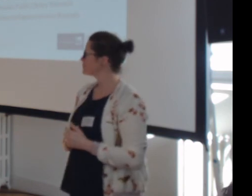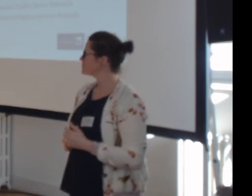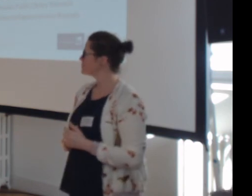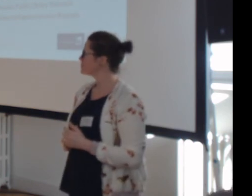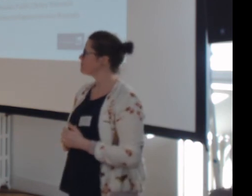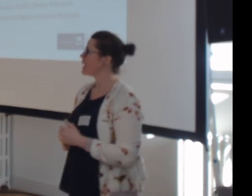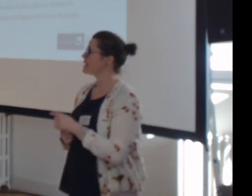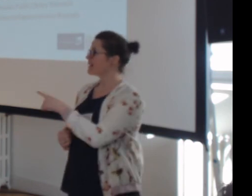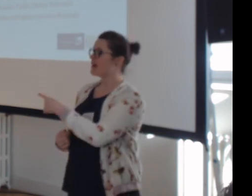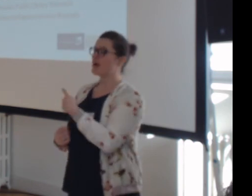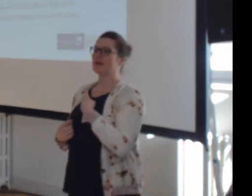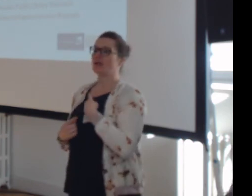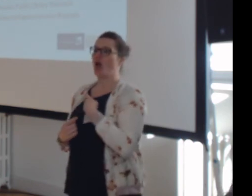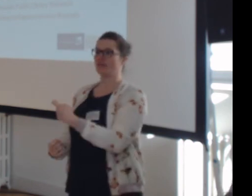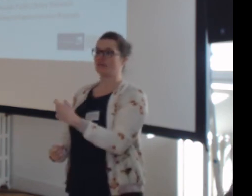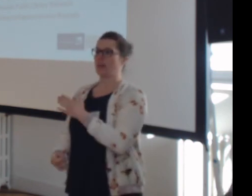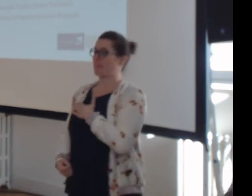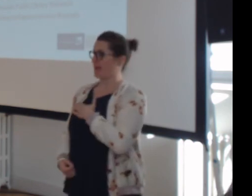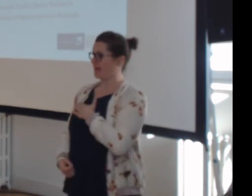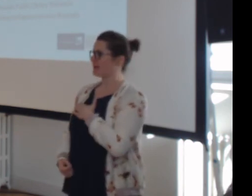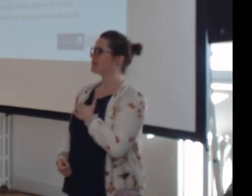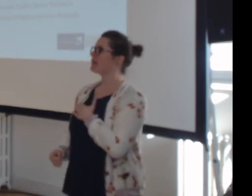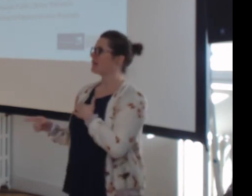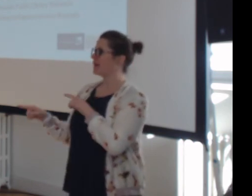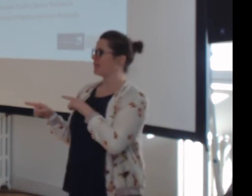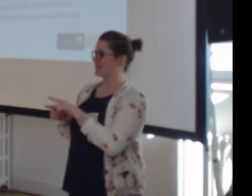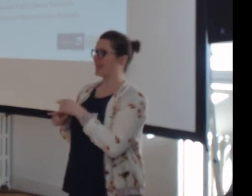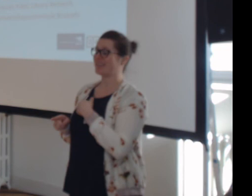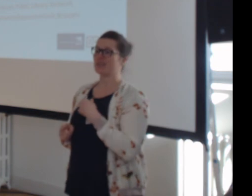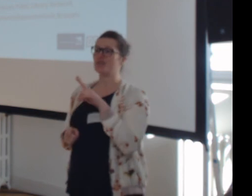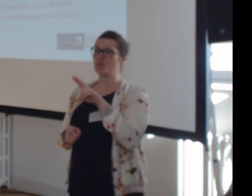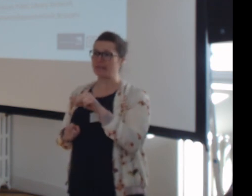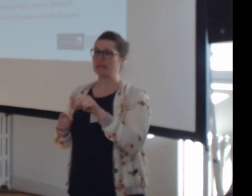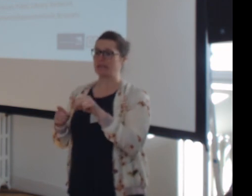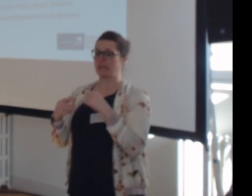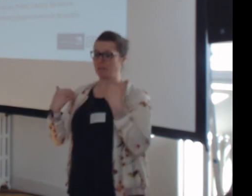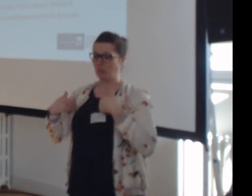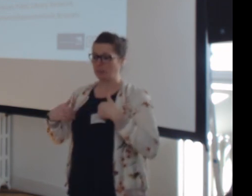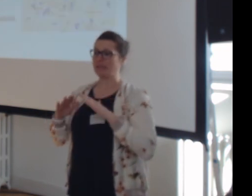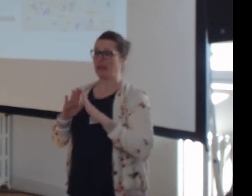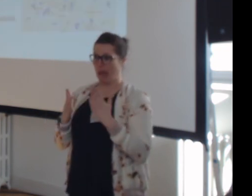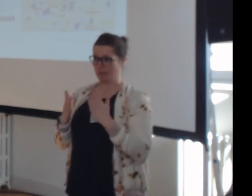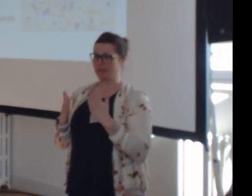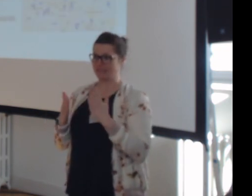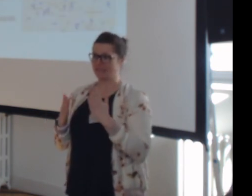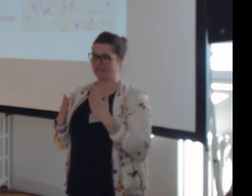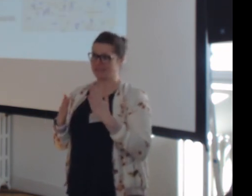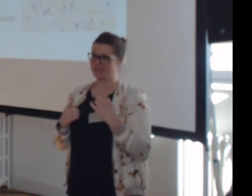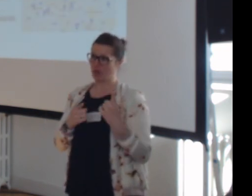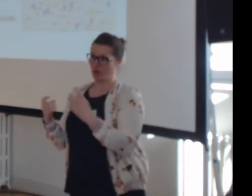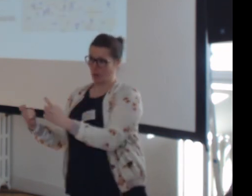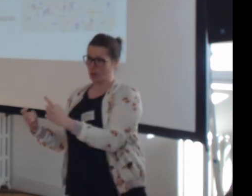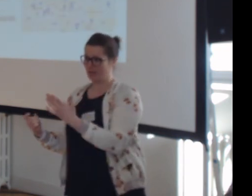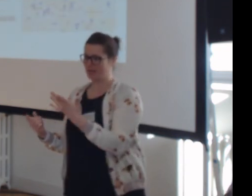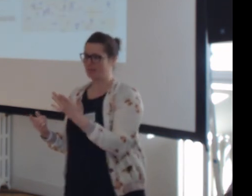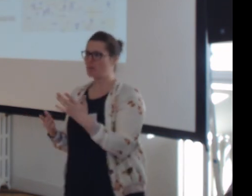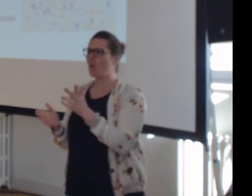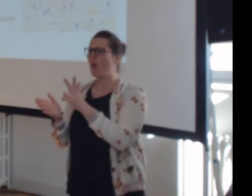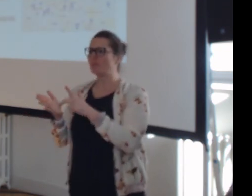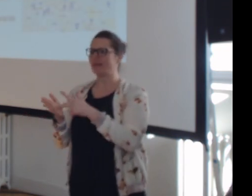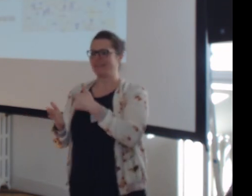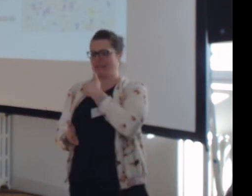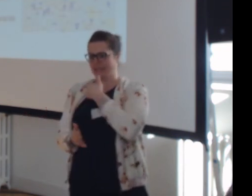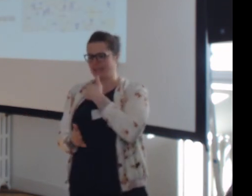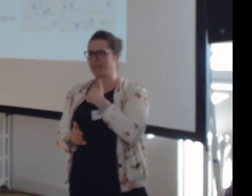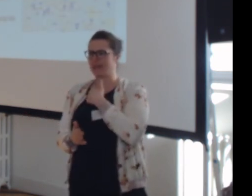in inviting me, Saskia and Geert invited 20 public libraries. Because I'm working